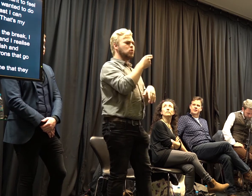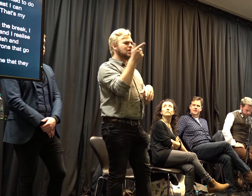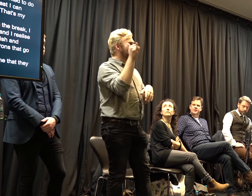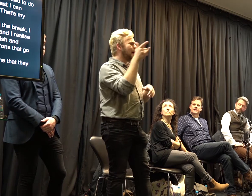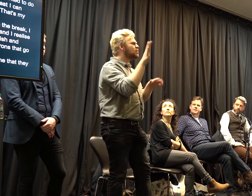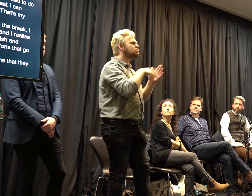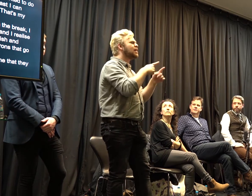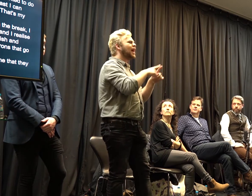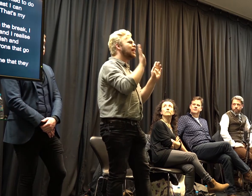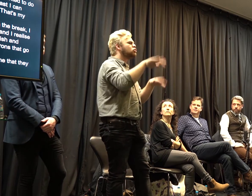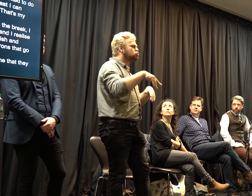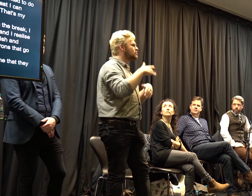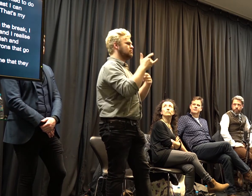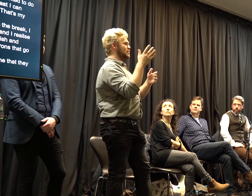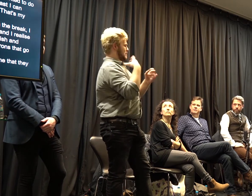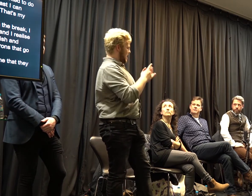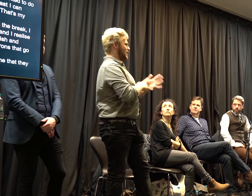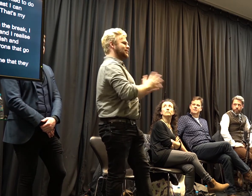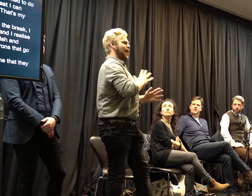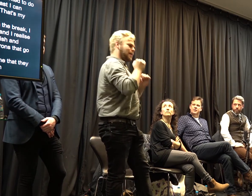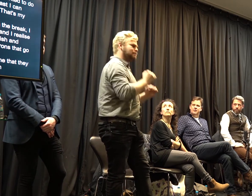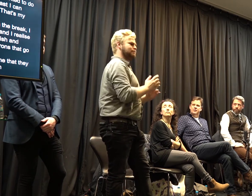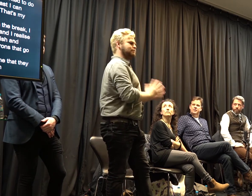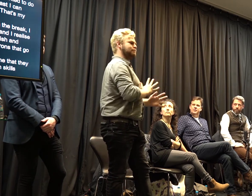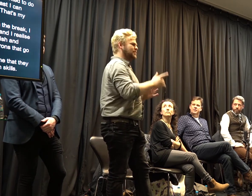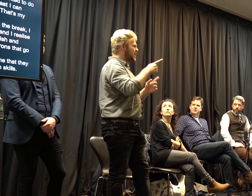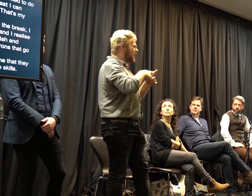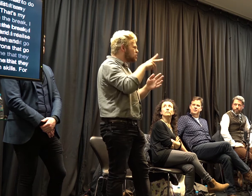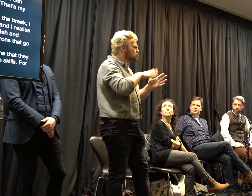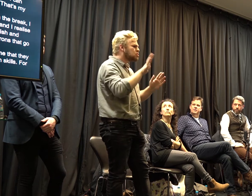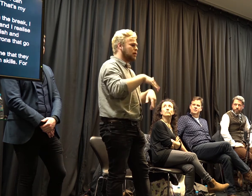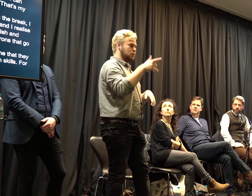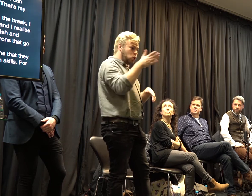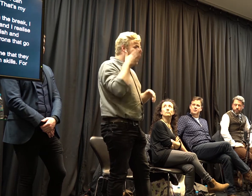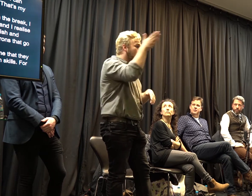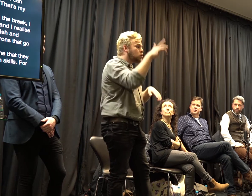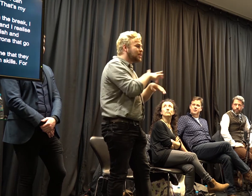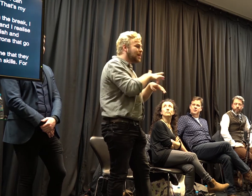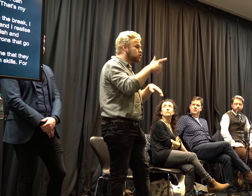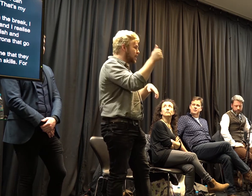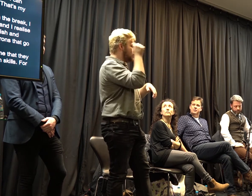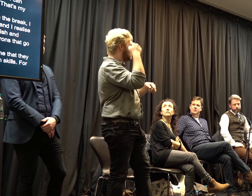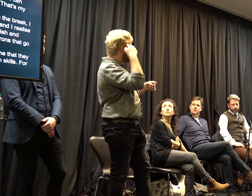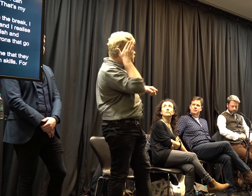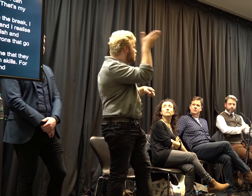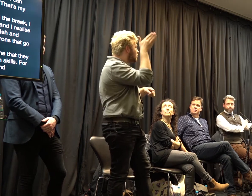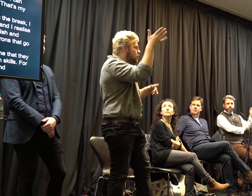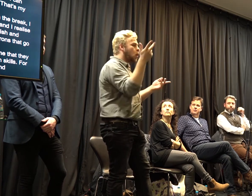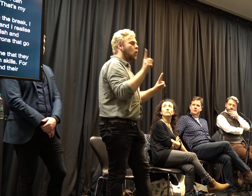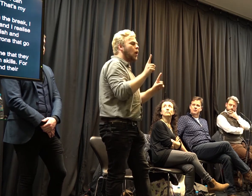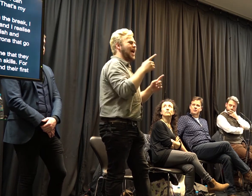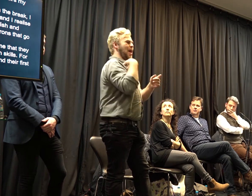play, they've got good English skills. For those that don't have those English skills and their first language is